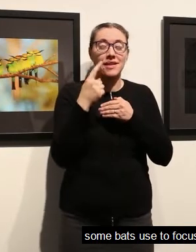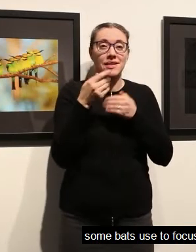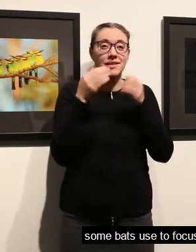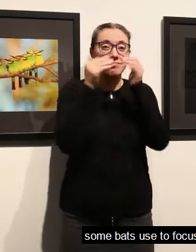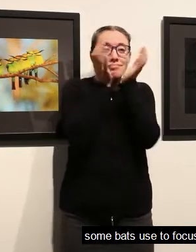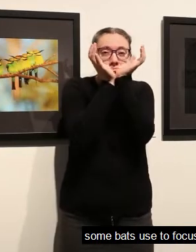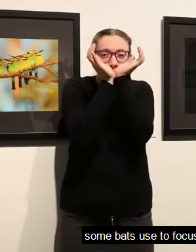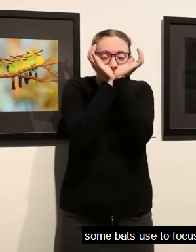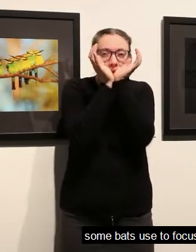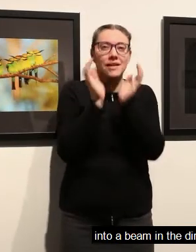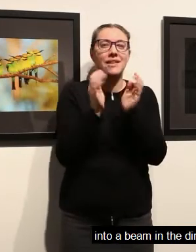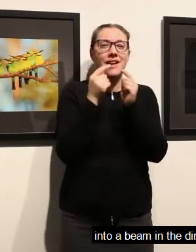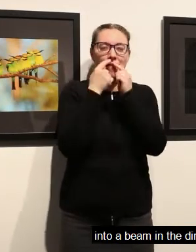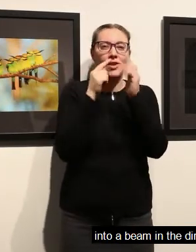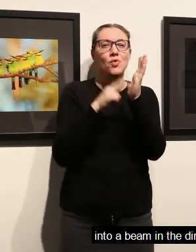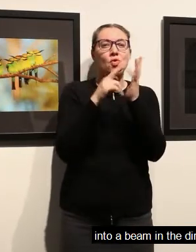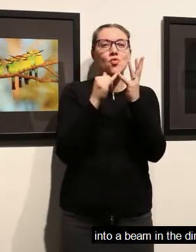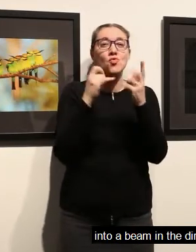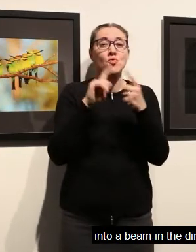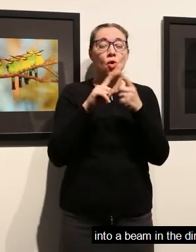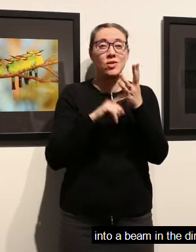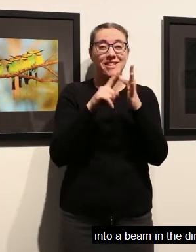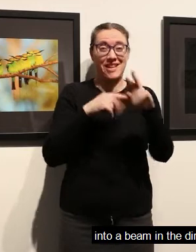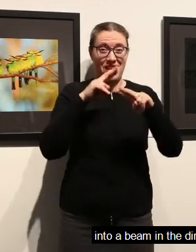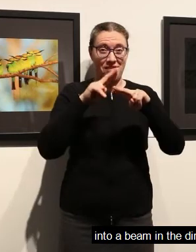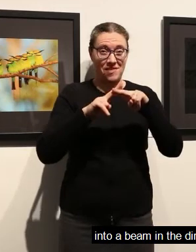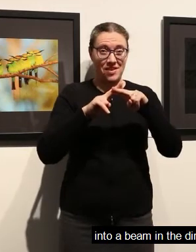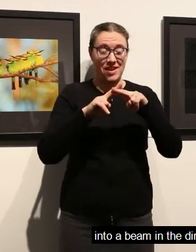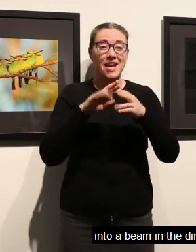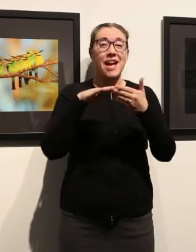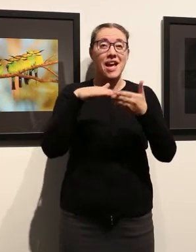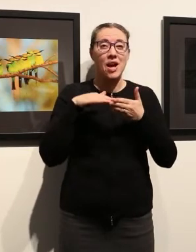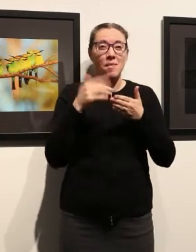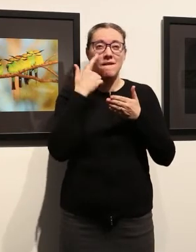their echolocation pulses into a beam in the direction of the bat's gaze.